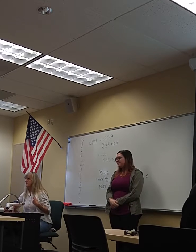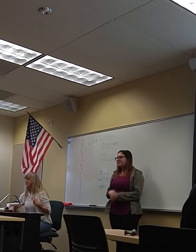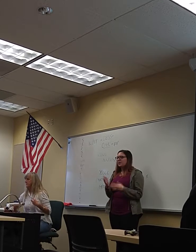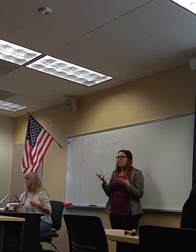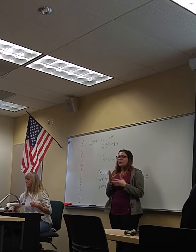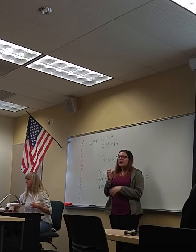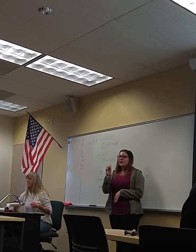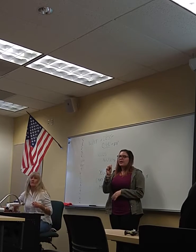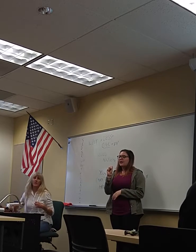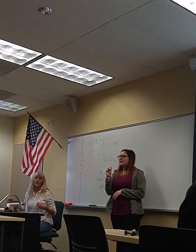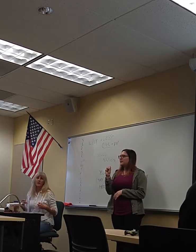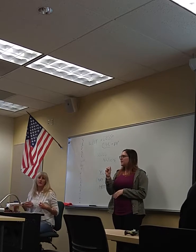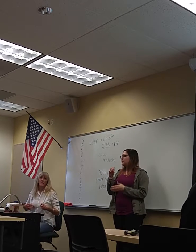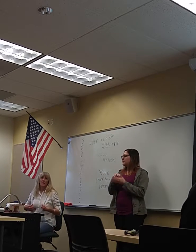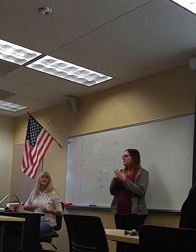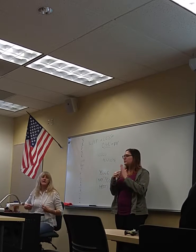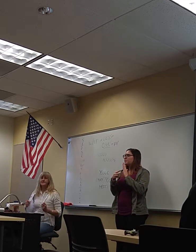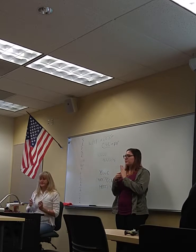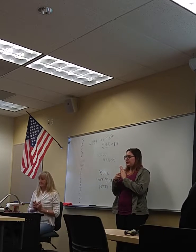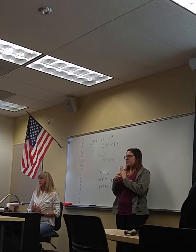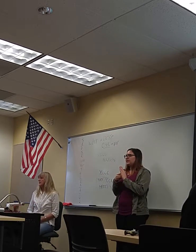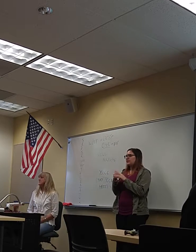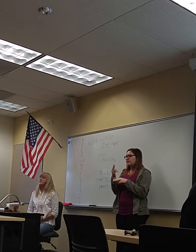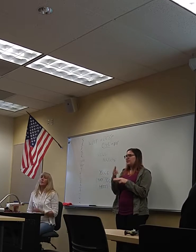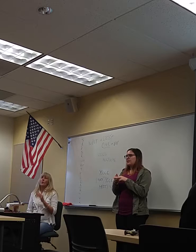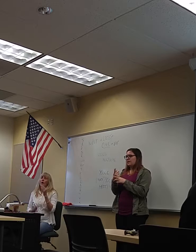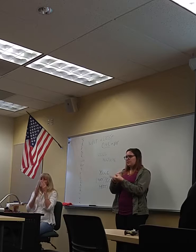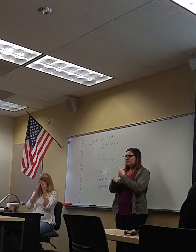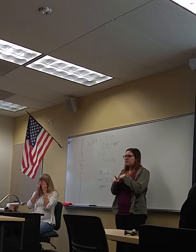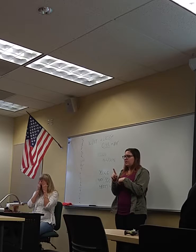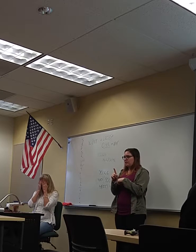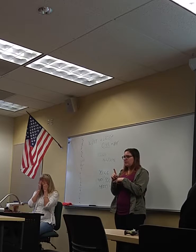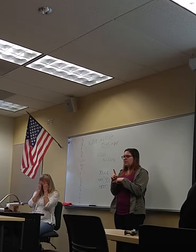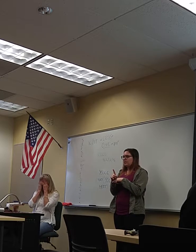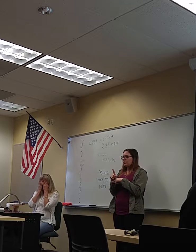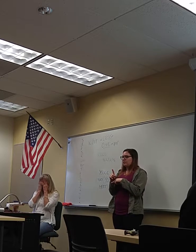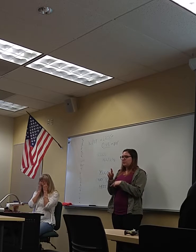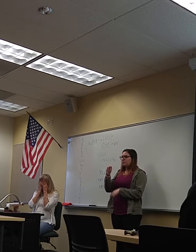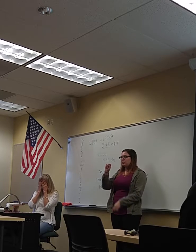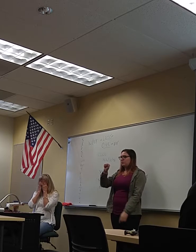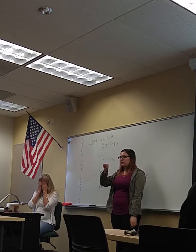here? Name sign. Name sign. So, are we tagging or flagging?